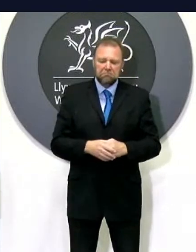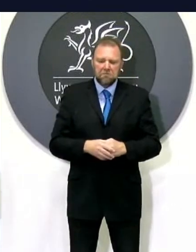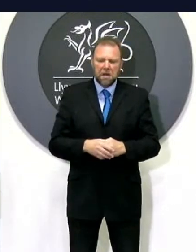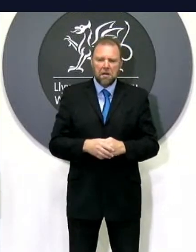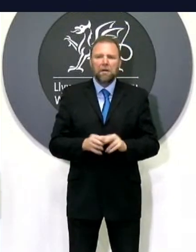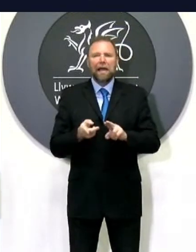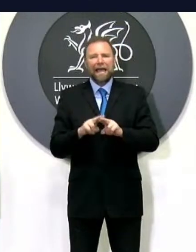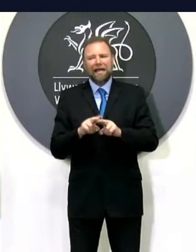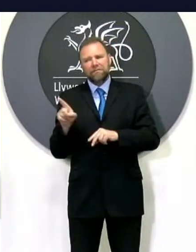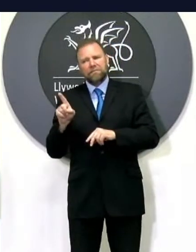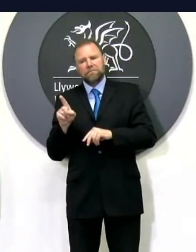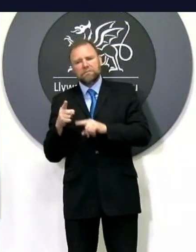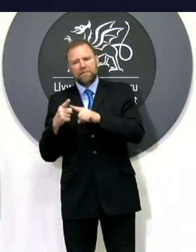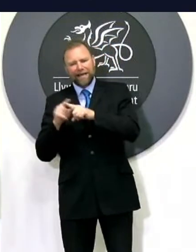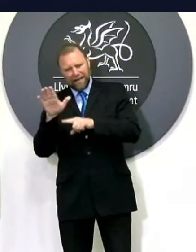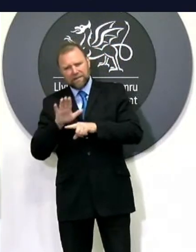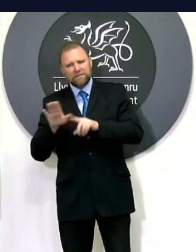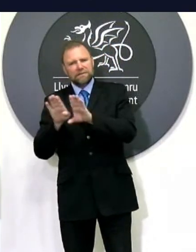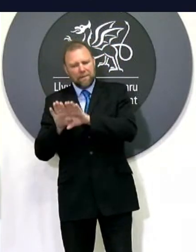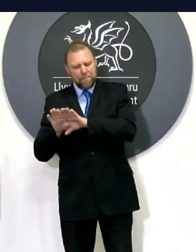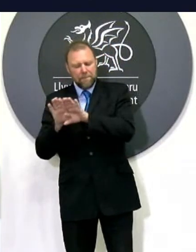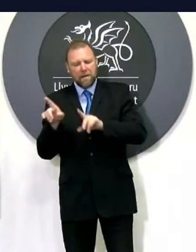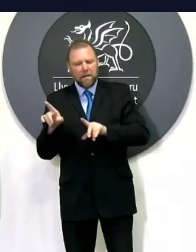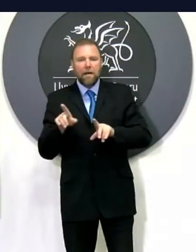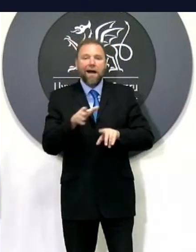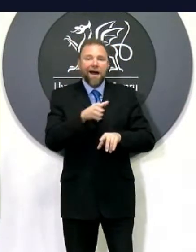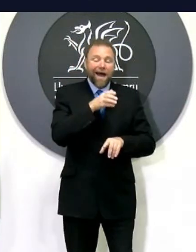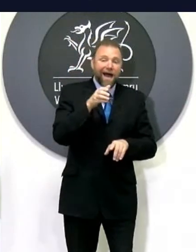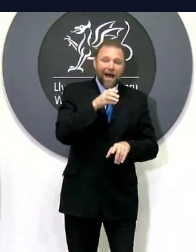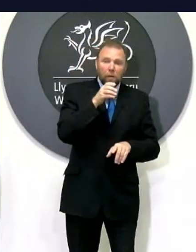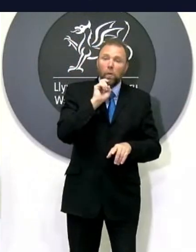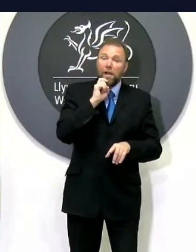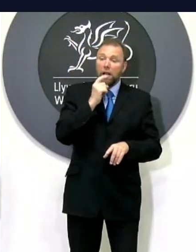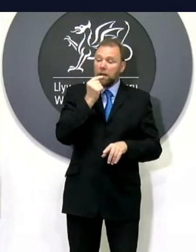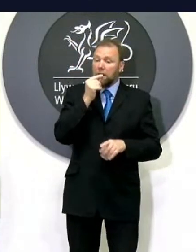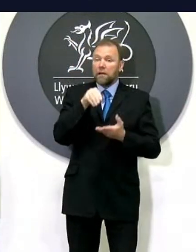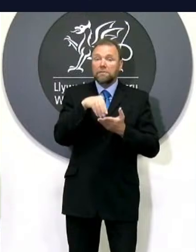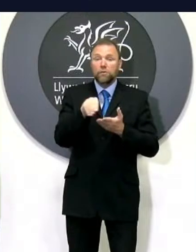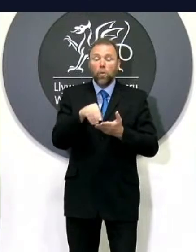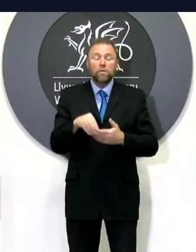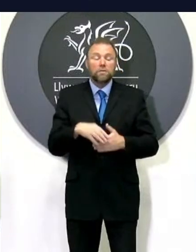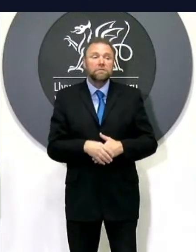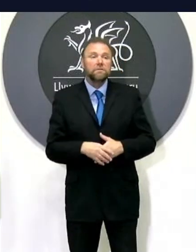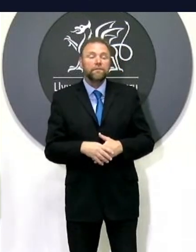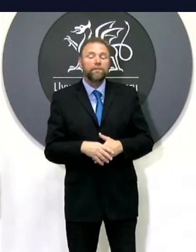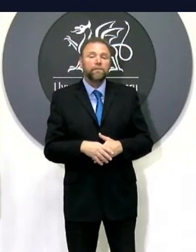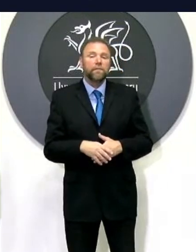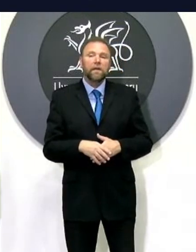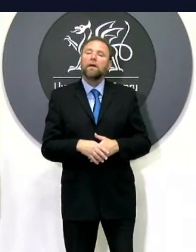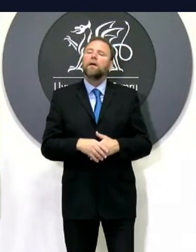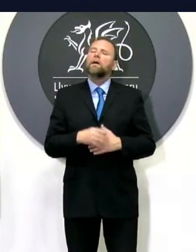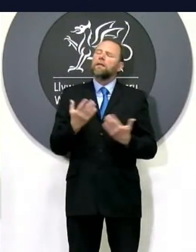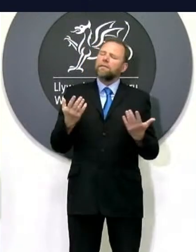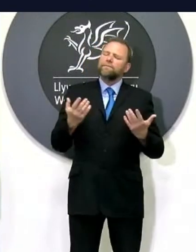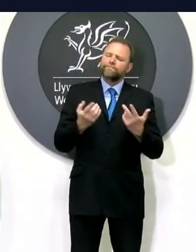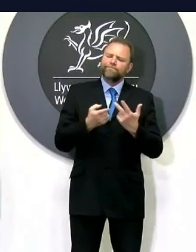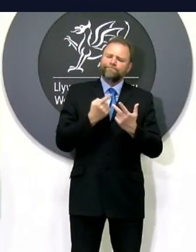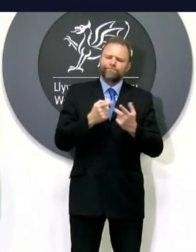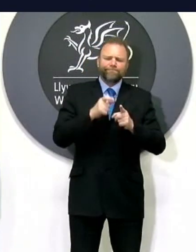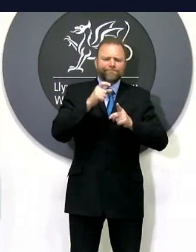the border. Alcohol will be able to be sold. The other things, the detailed guidance